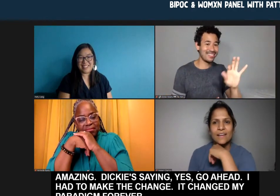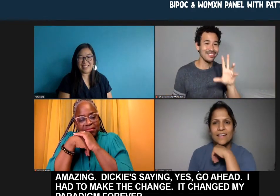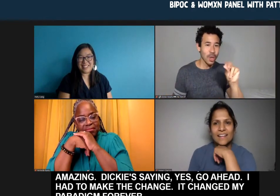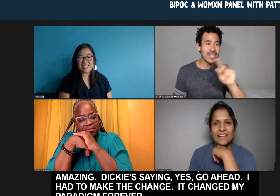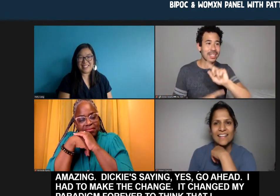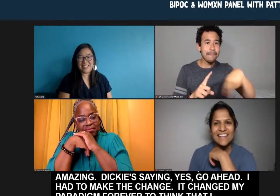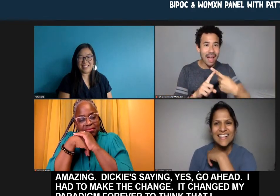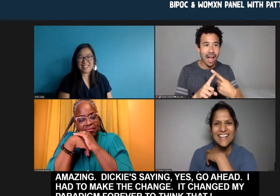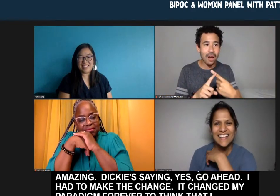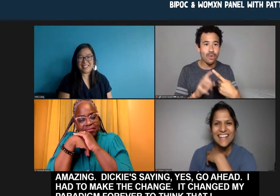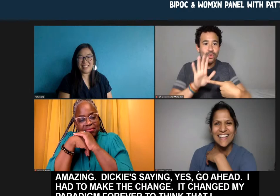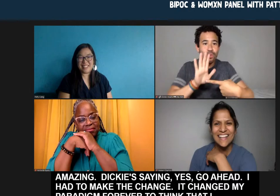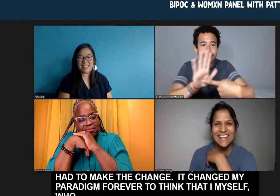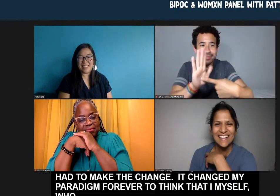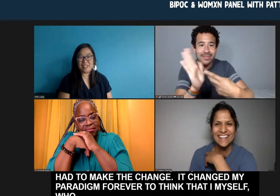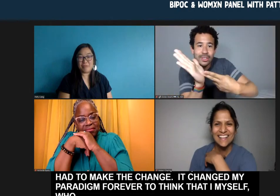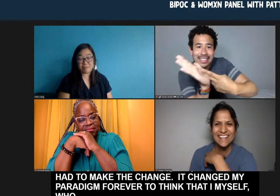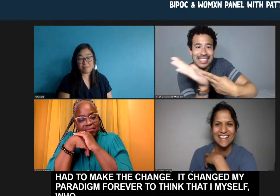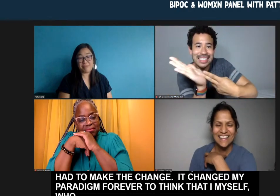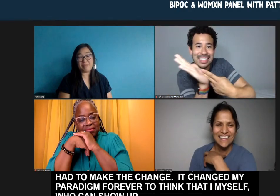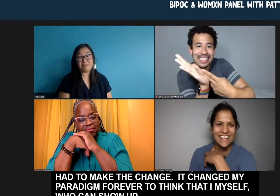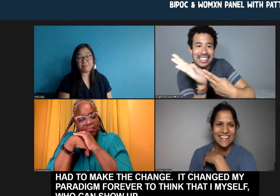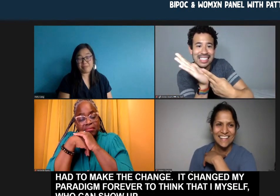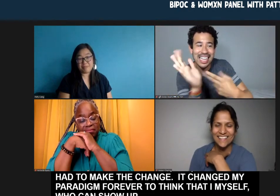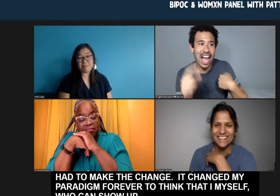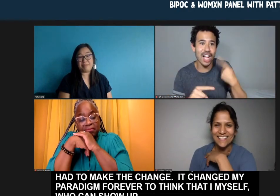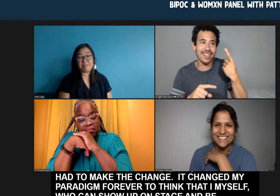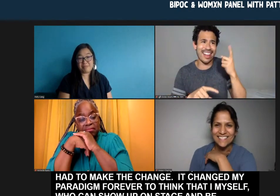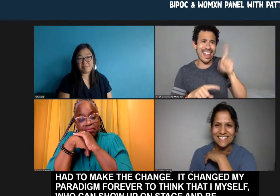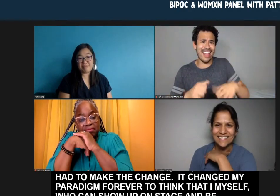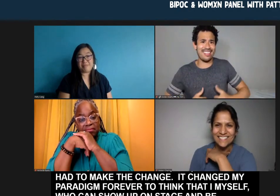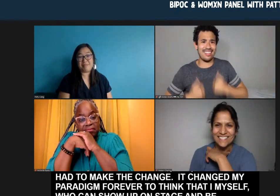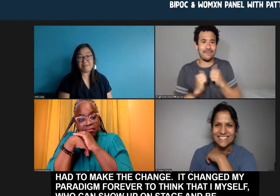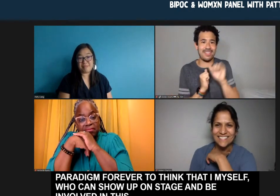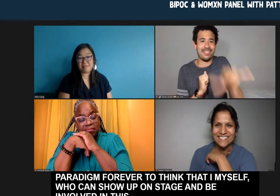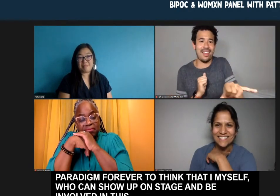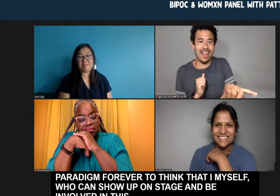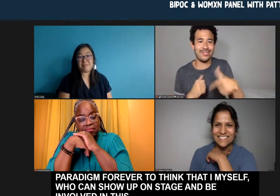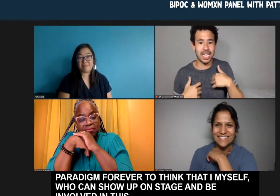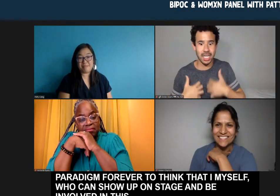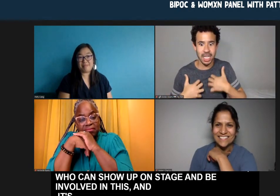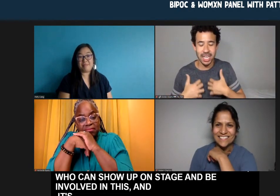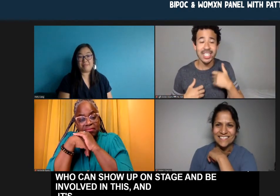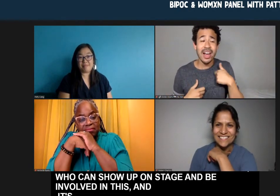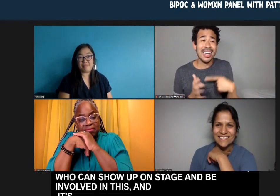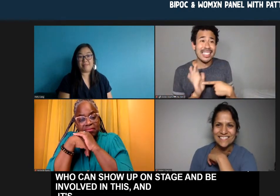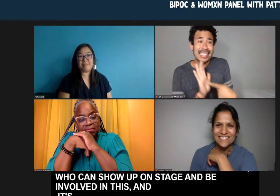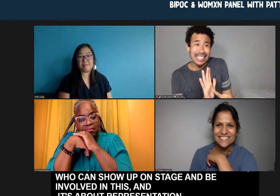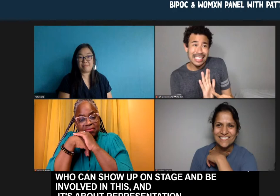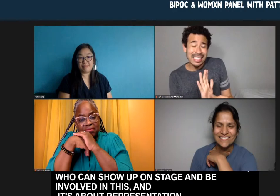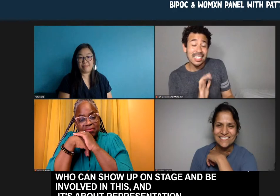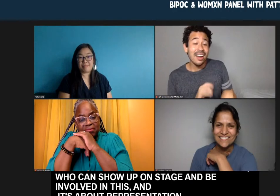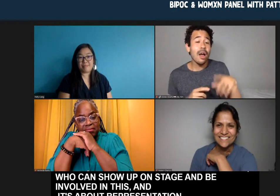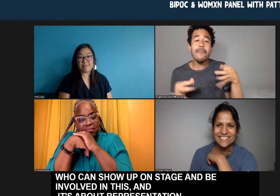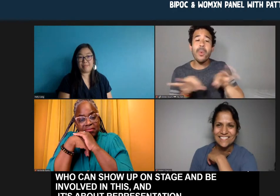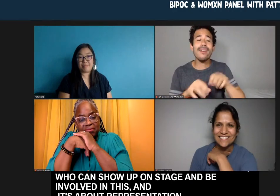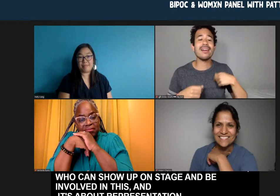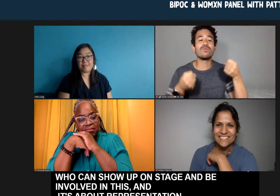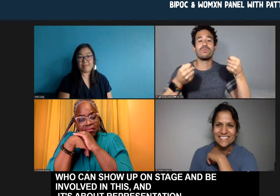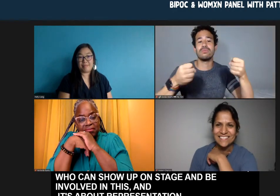and be involved with this, but yes, it's about representation. It's about authenticity. And I can't live an unauthentic life or an unauthentic